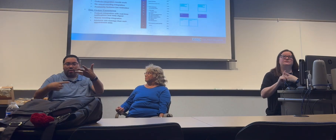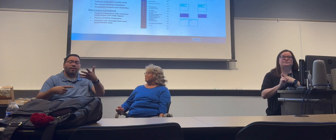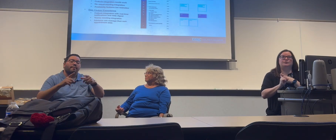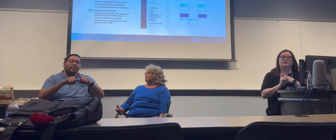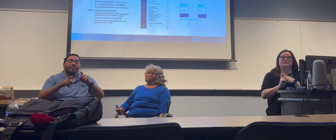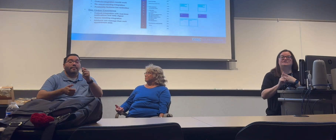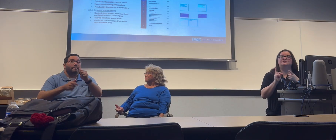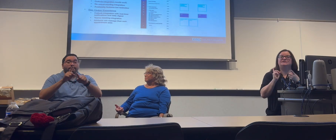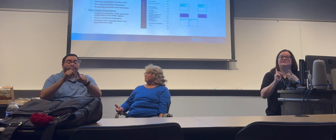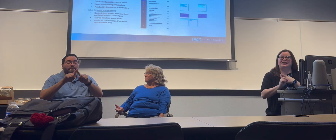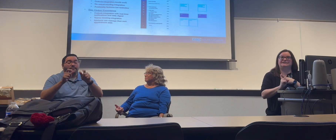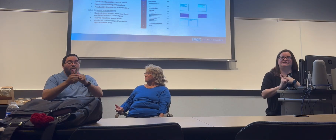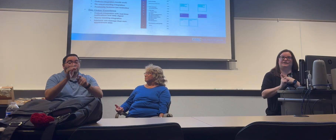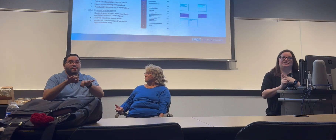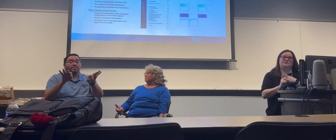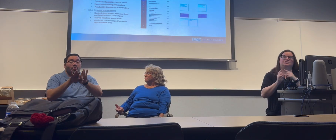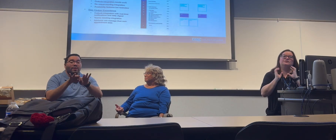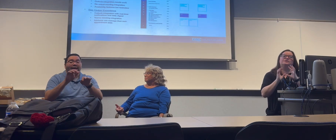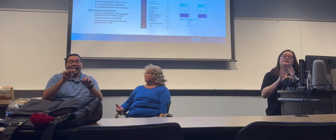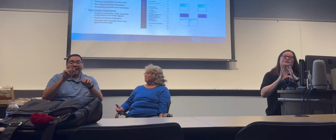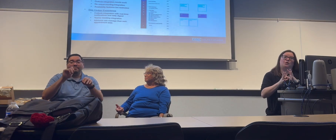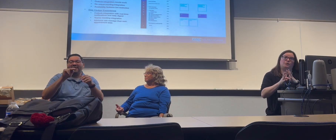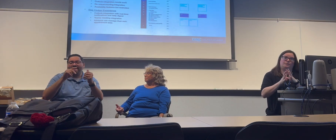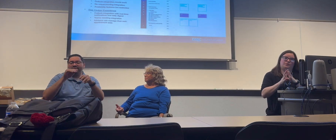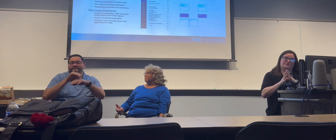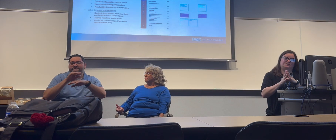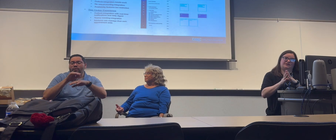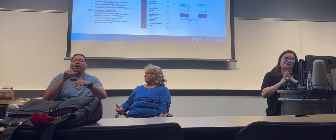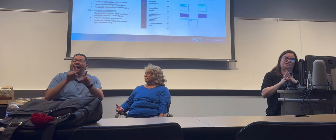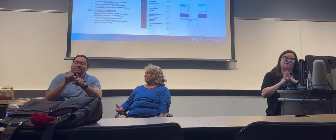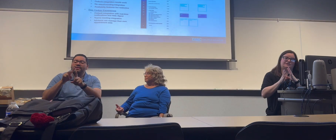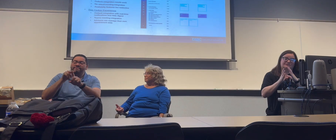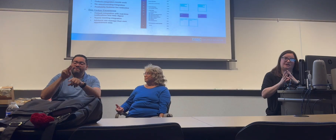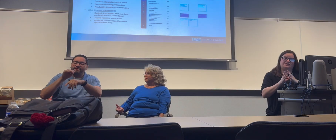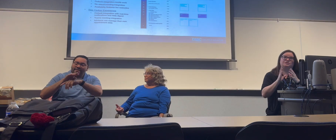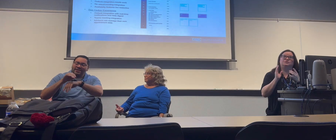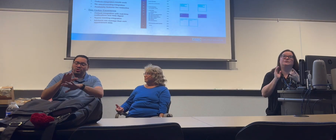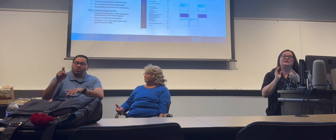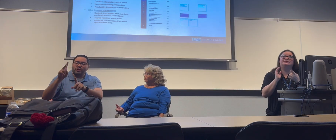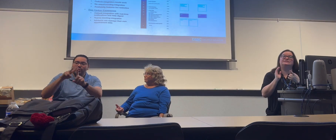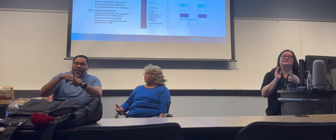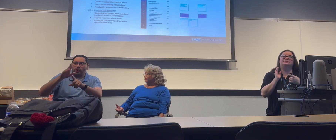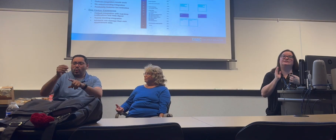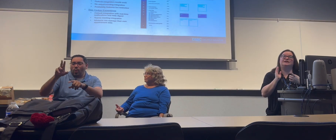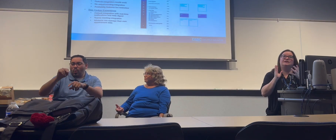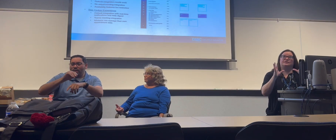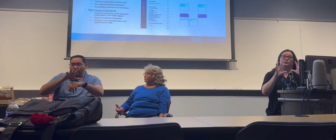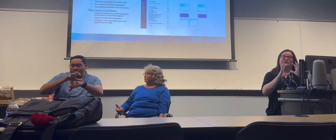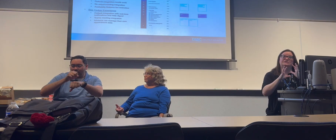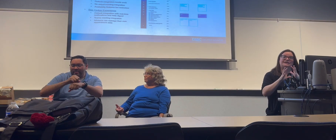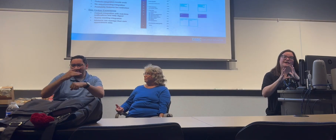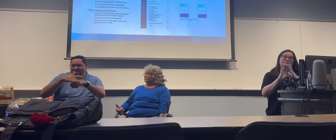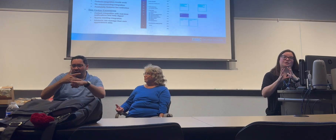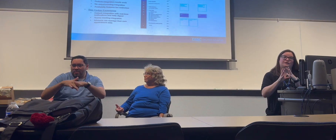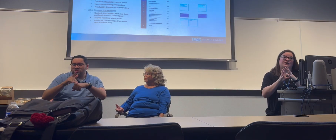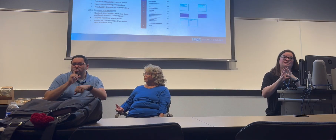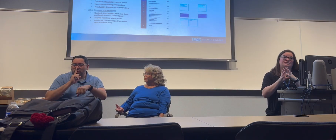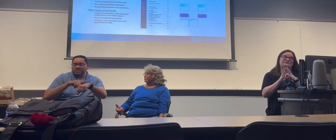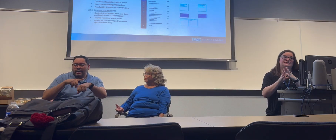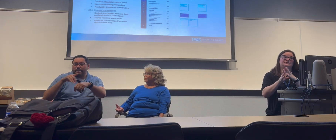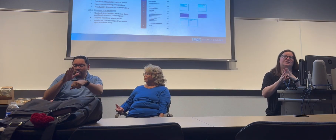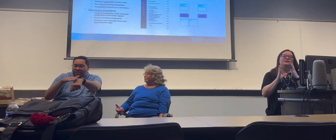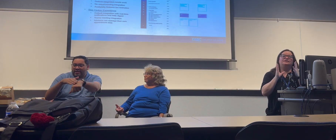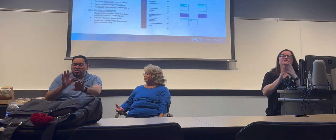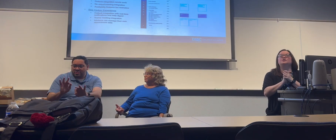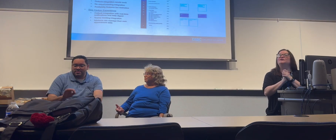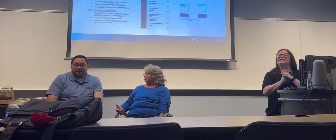but the most important thing to me is that as an advisor, you can create your own appointment slots. You get, real-time